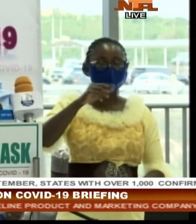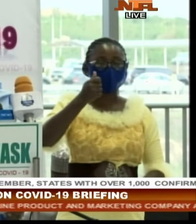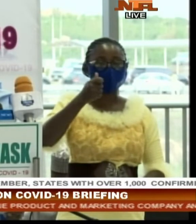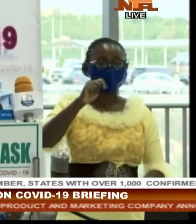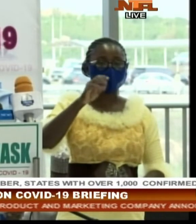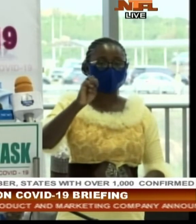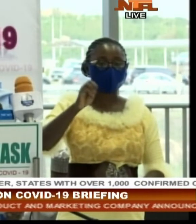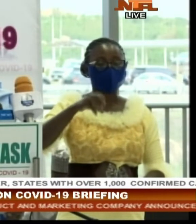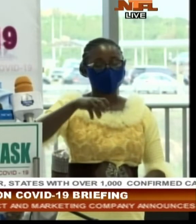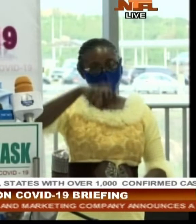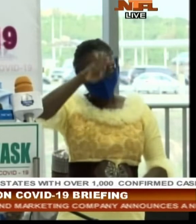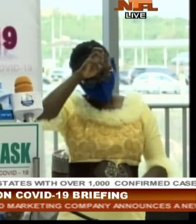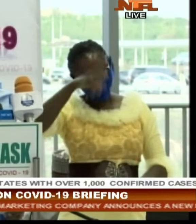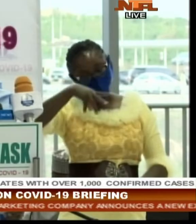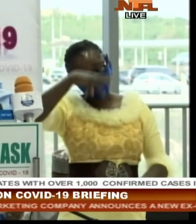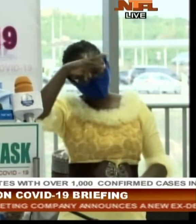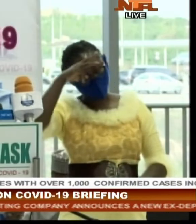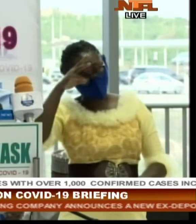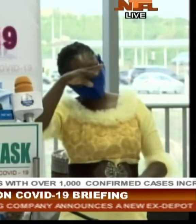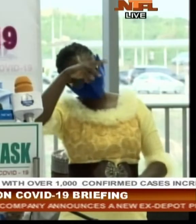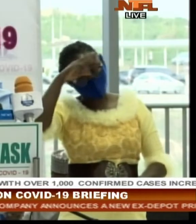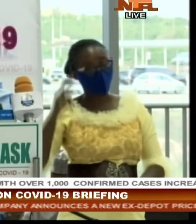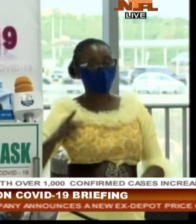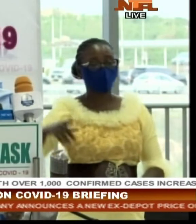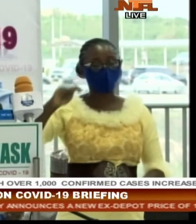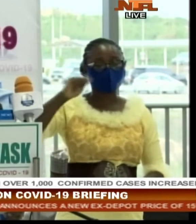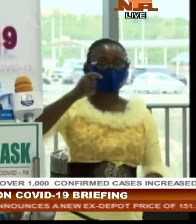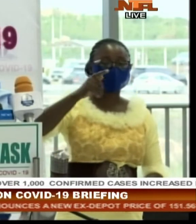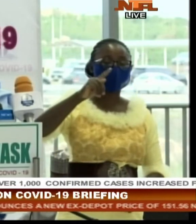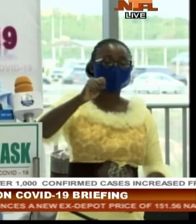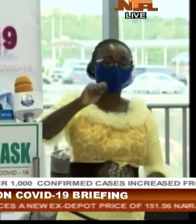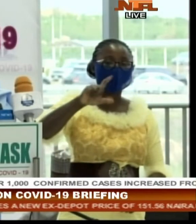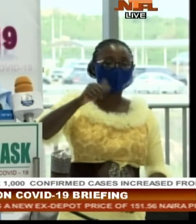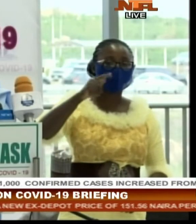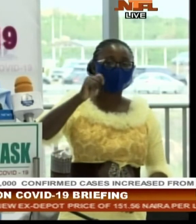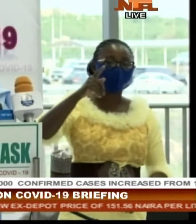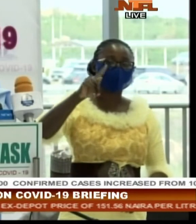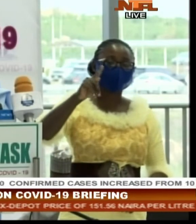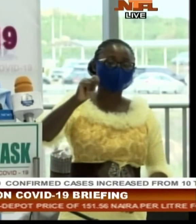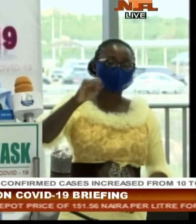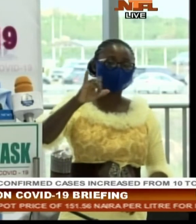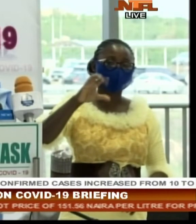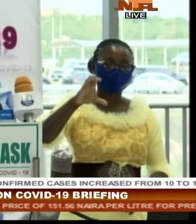Virgin, Ethiopian, and AWA. For Abuja,